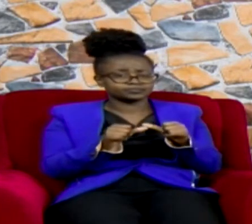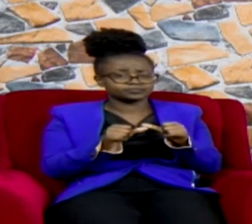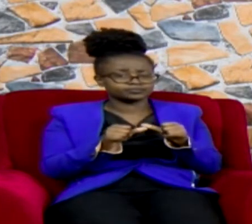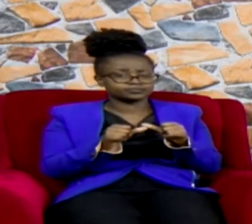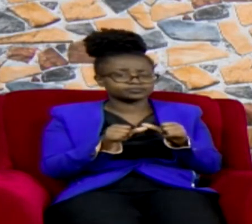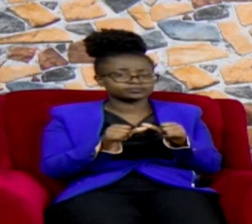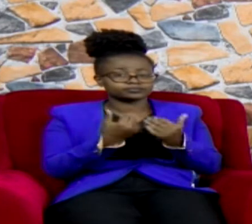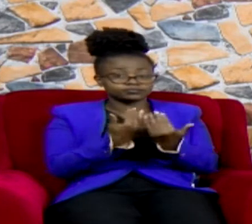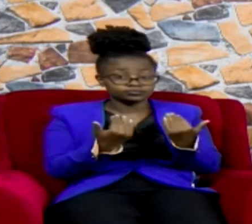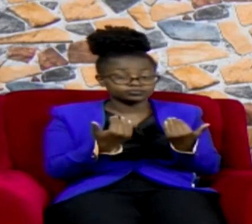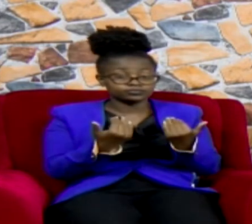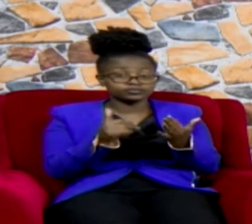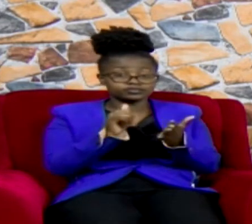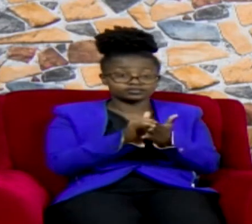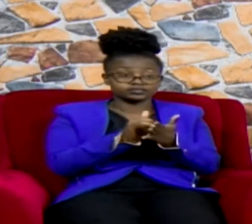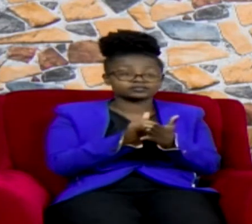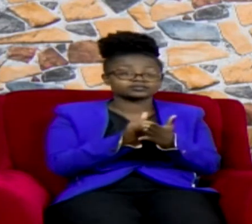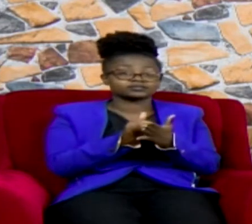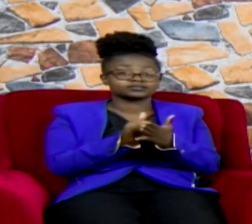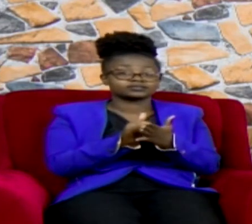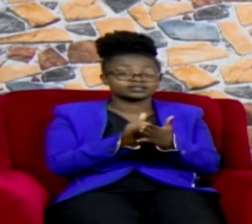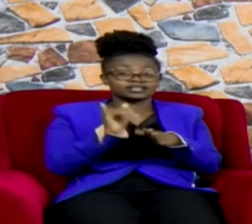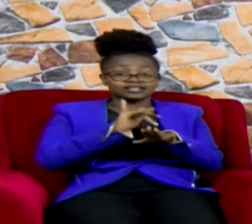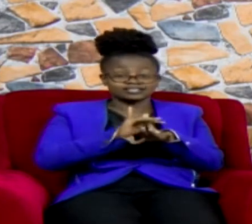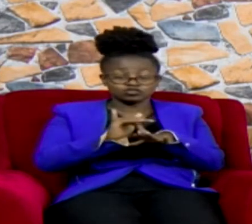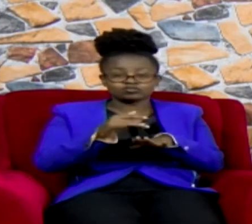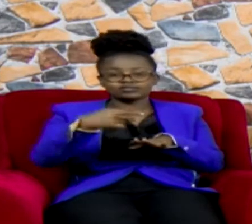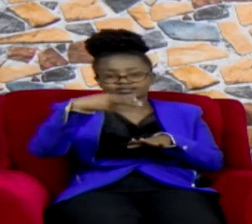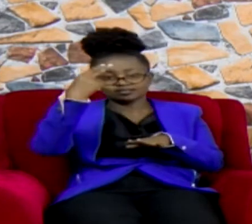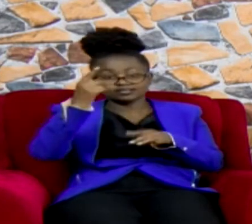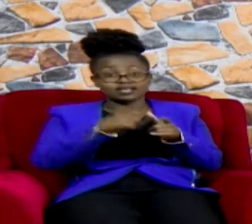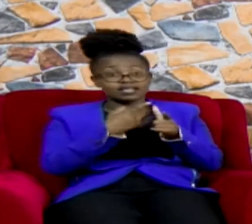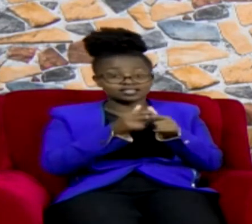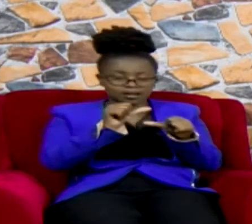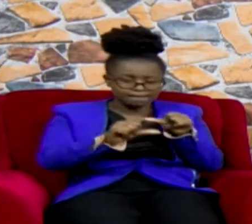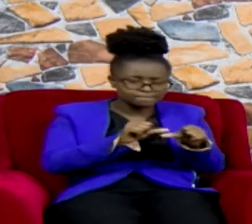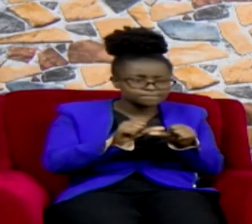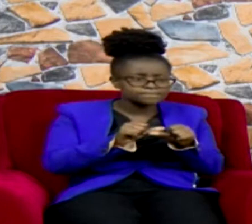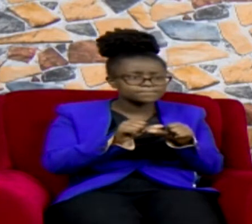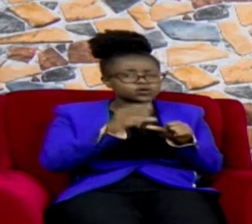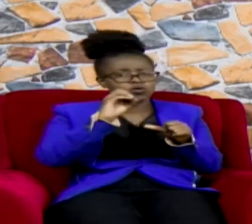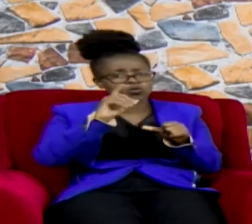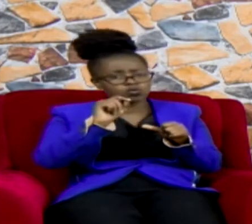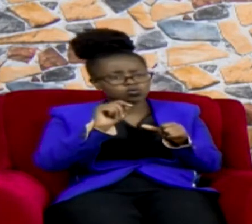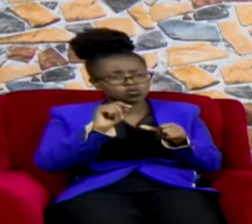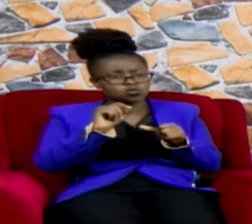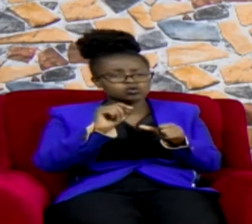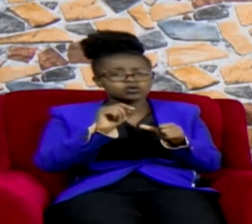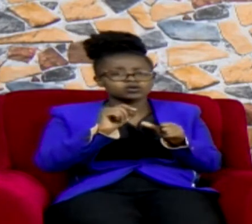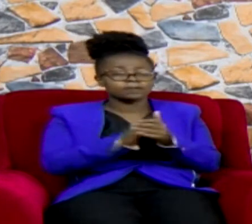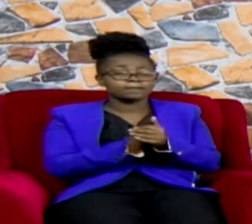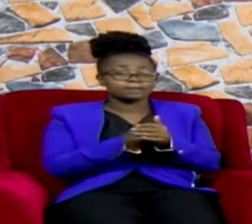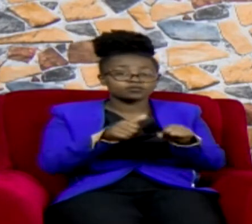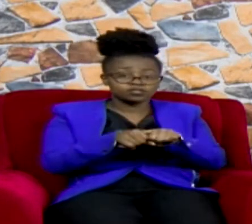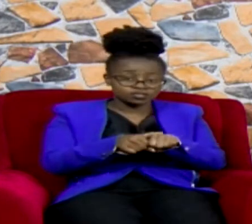the children that are their sensory is high, Yes. and about an OT meaning occupational therapy,